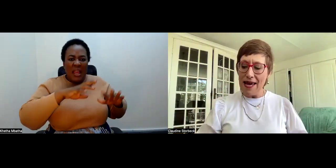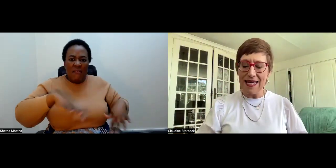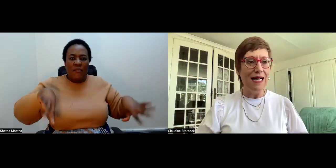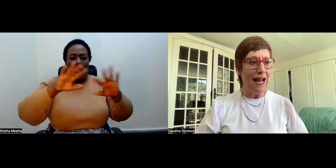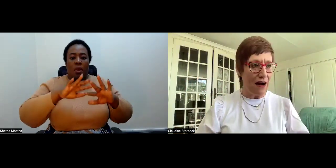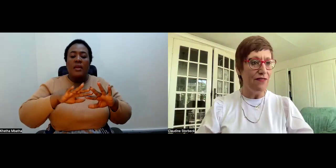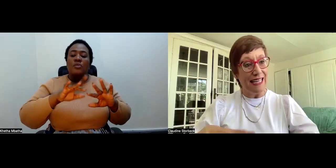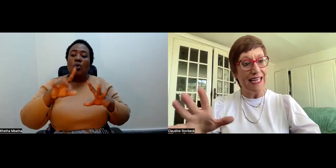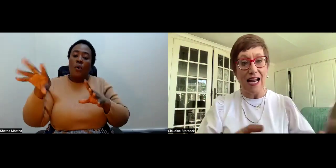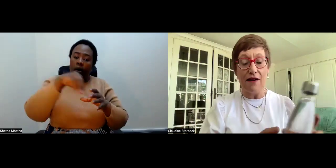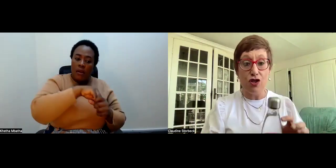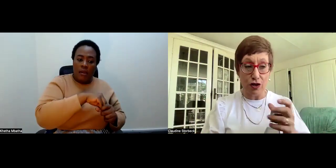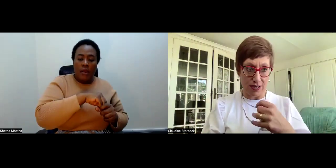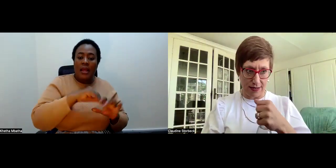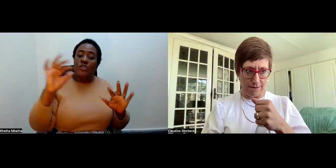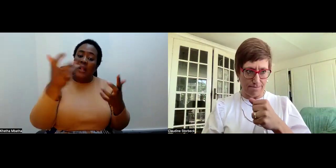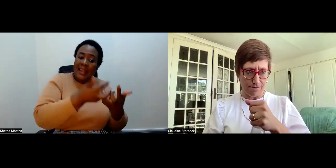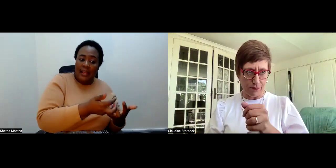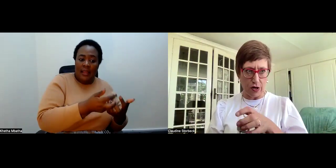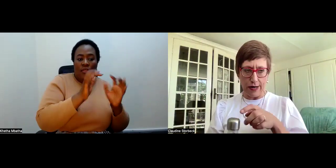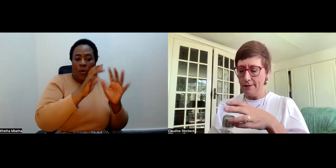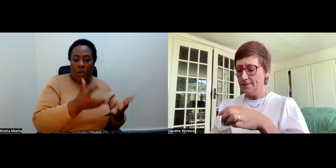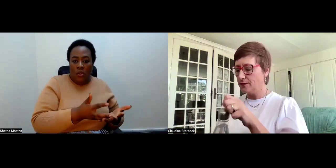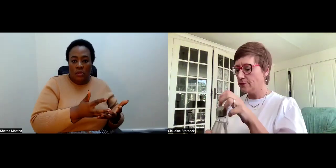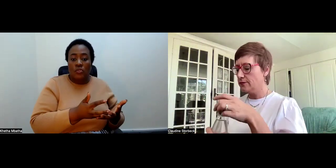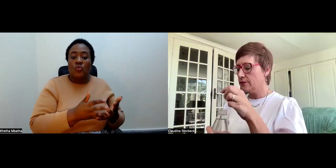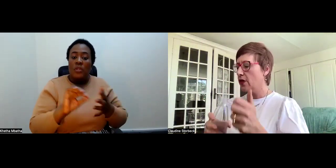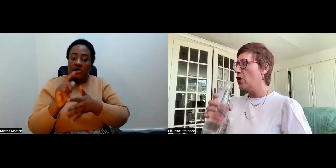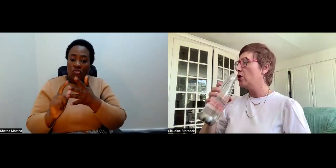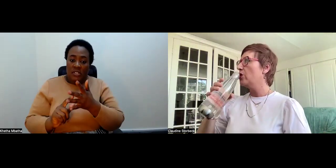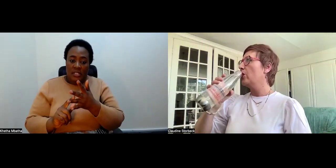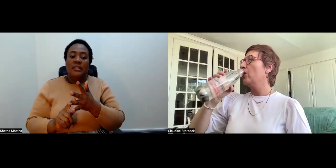them, making life, linking life to literacy. Okay.